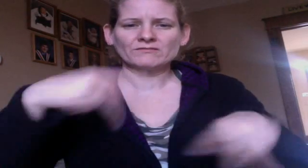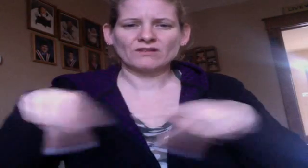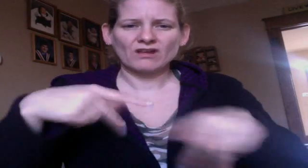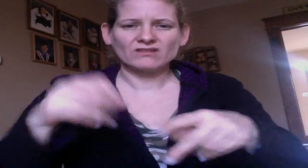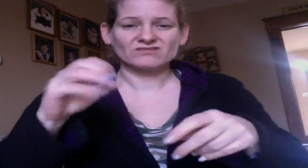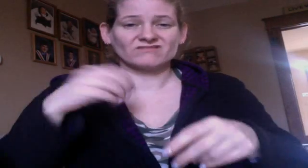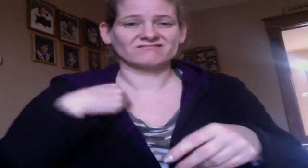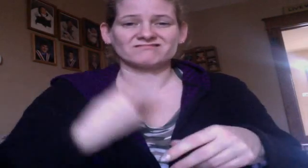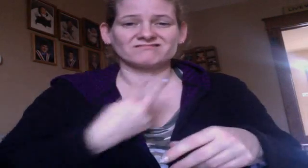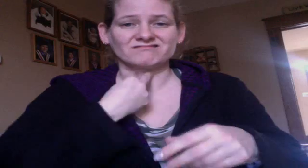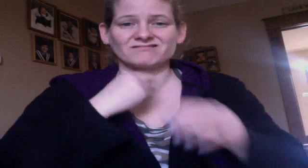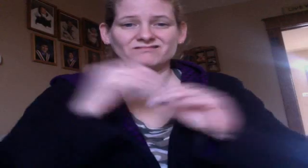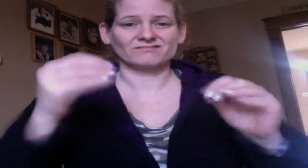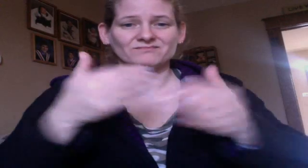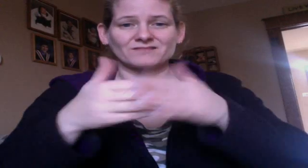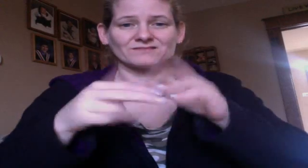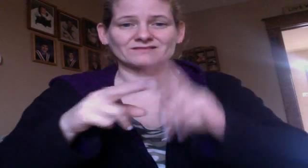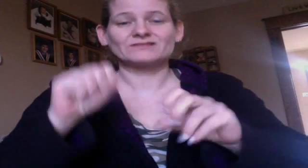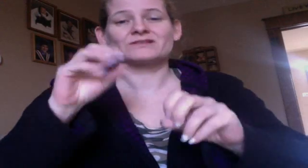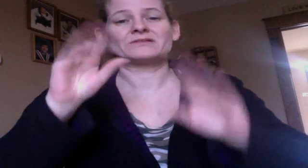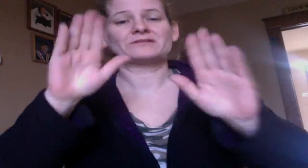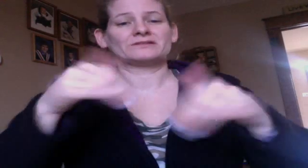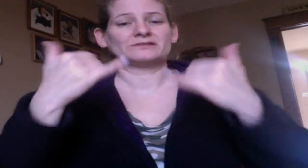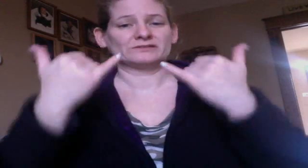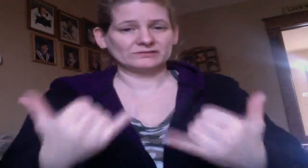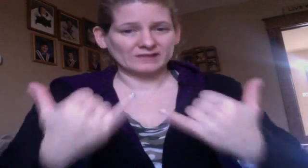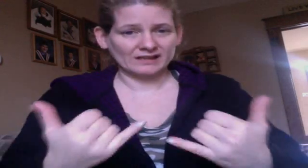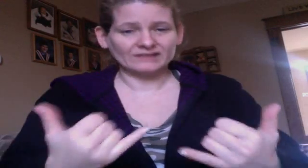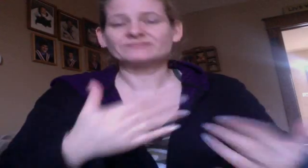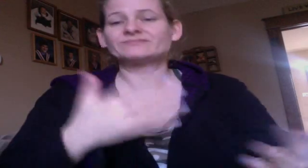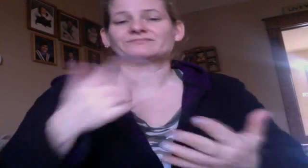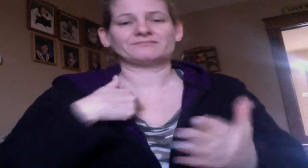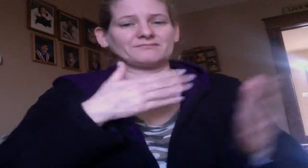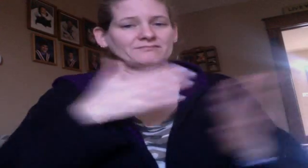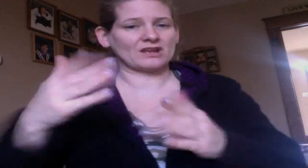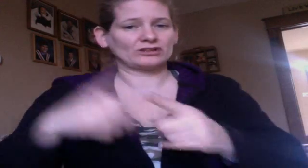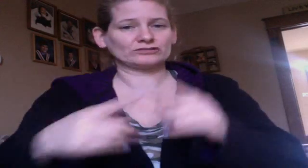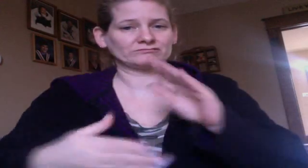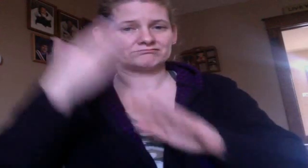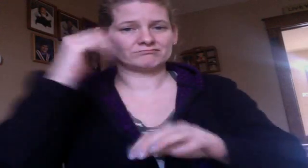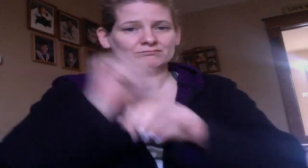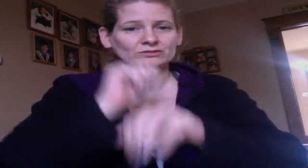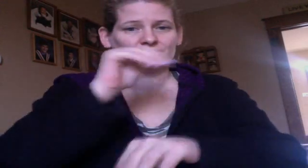Thank you. Jojo snuck out feeling lonely and sad and tragically misunderstood by his dad.